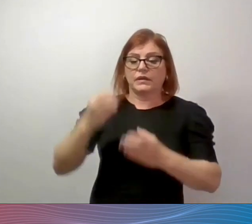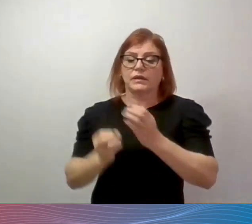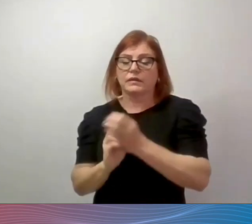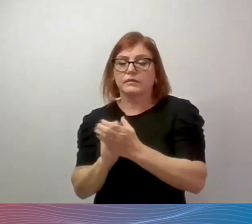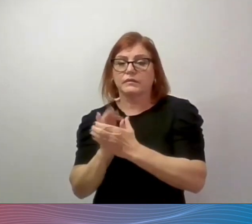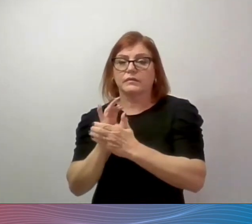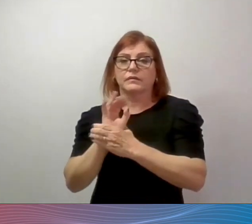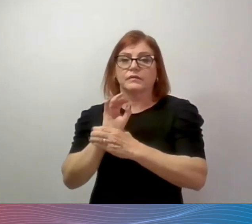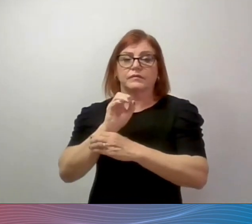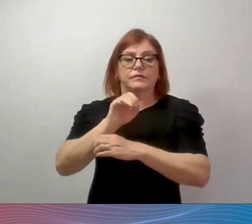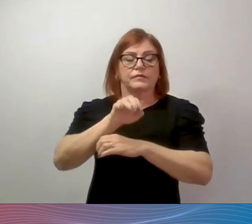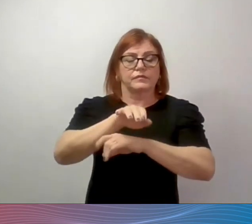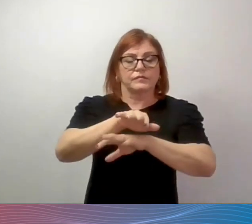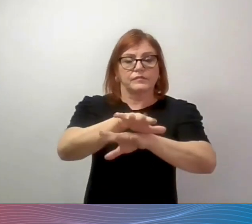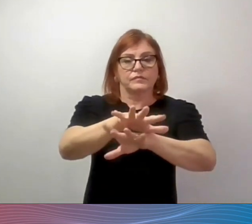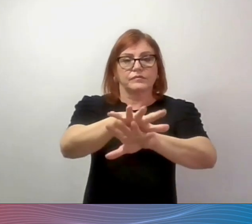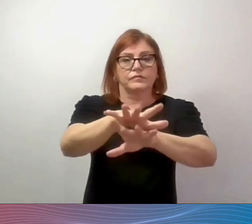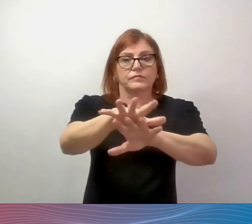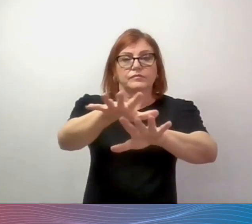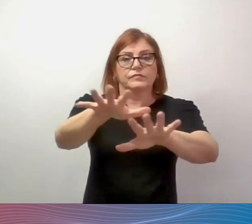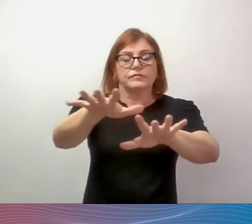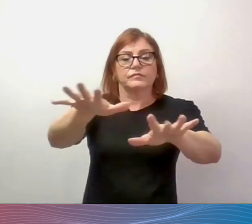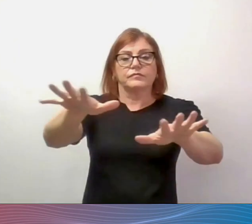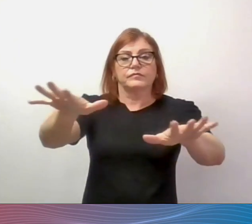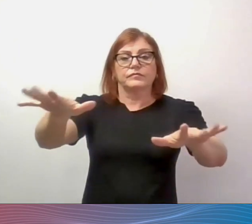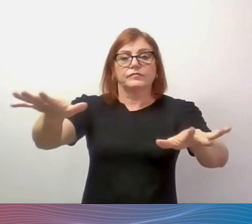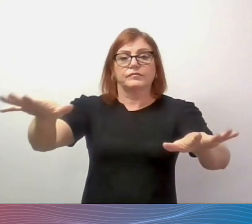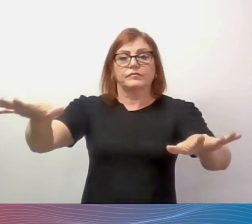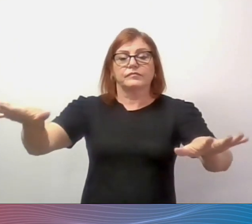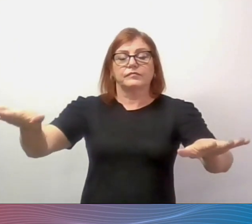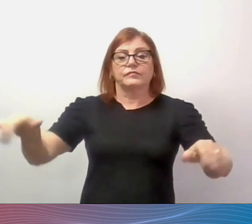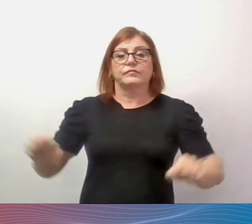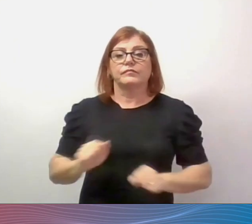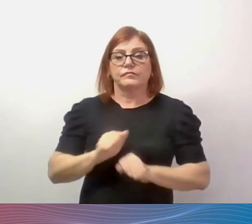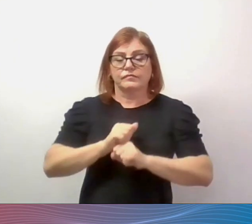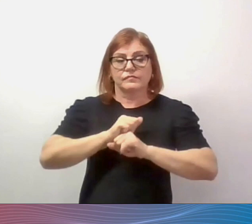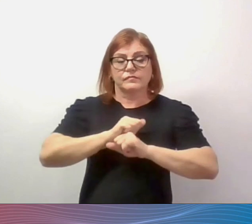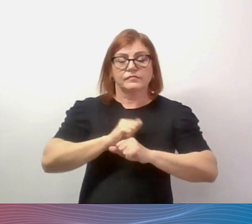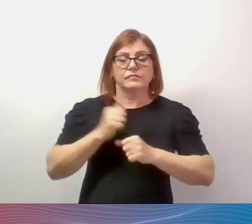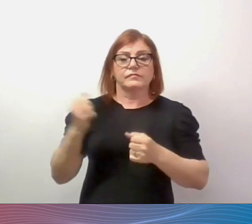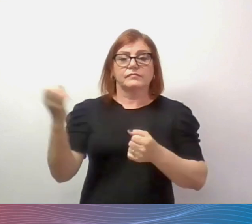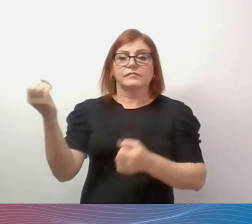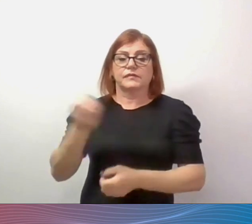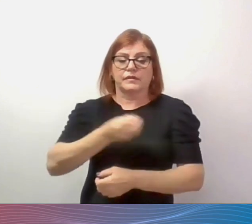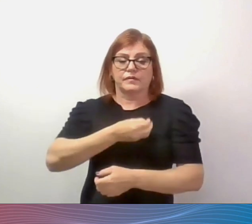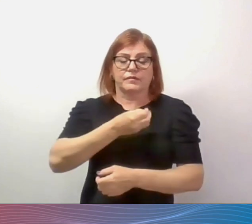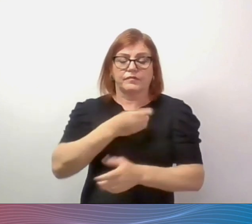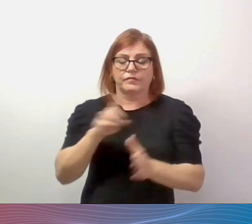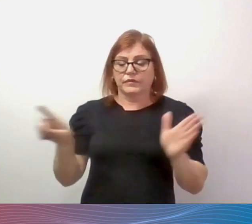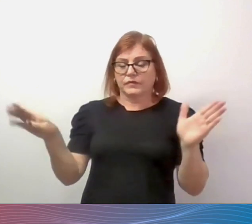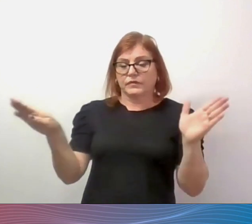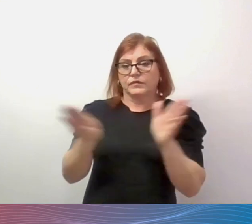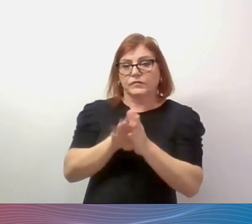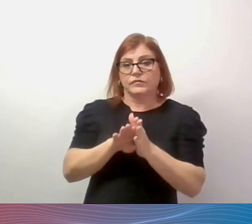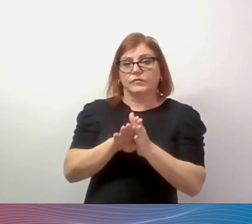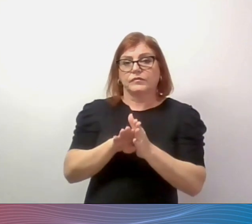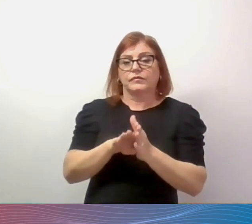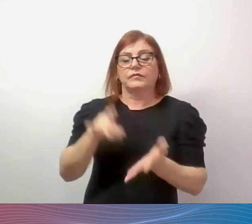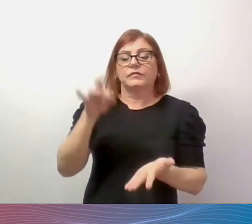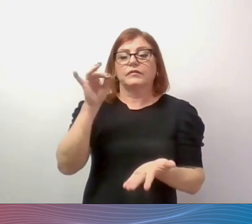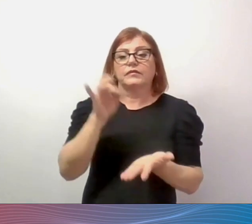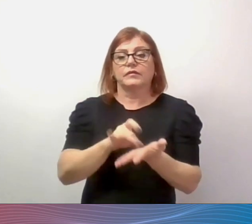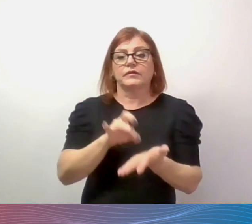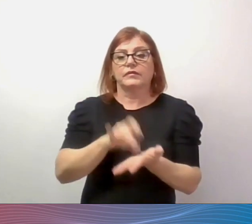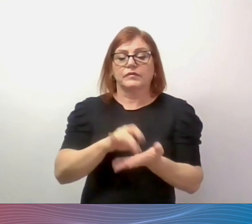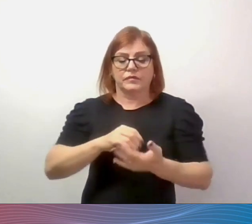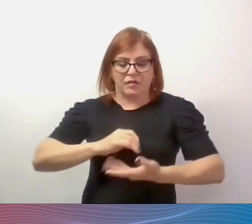grace of God, the river of grace flows. A vida nos alcança. And life reaches out. A realidade enche o nosso